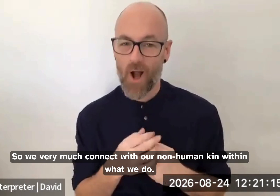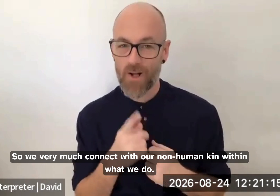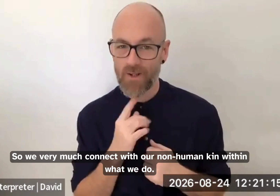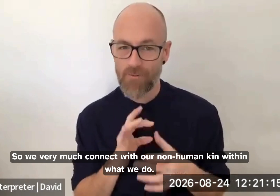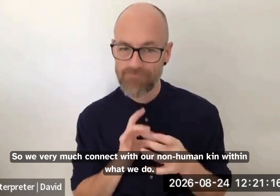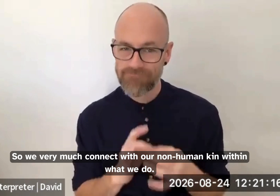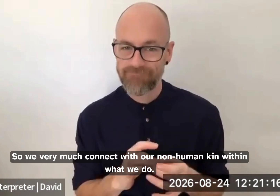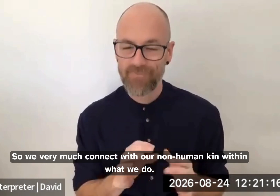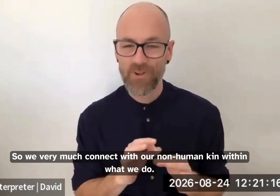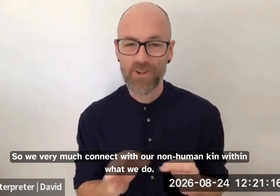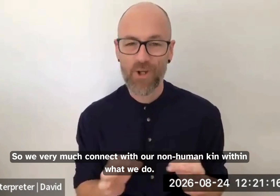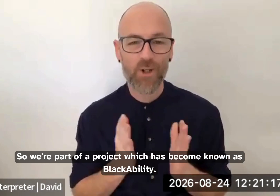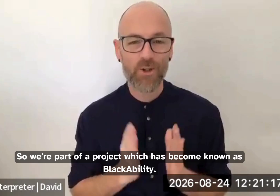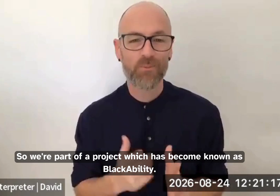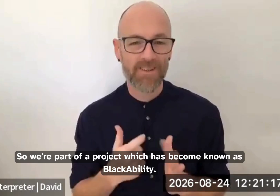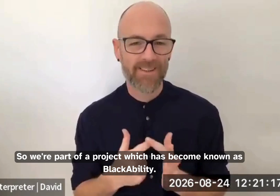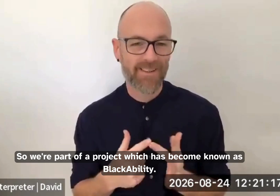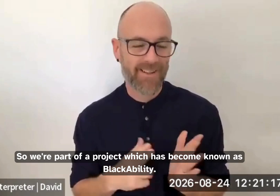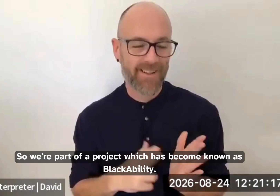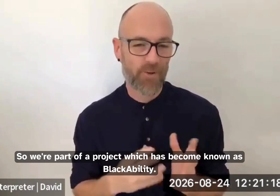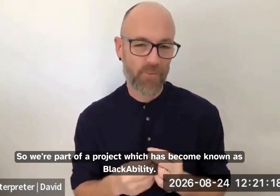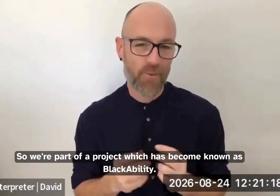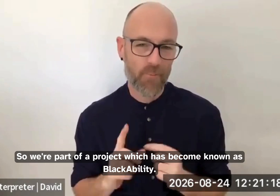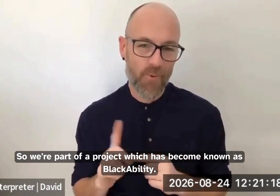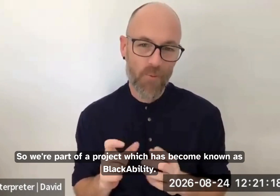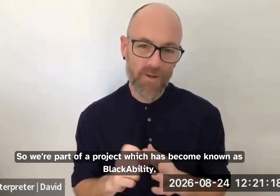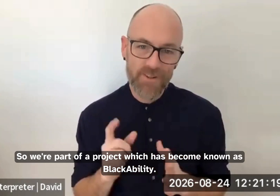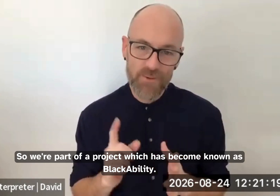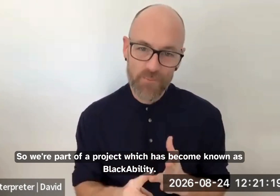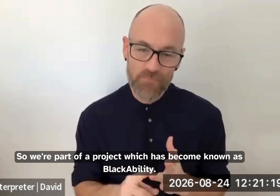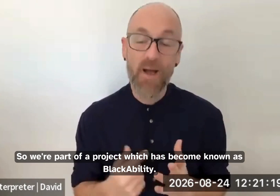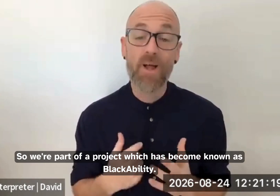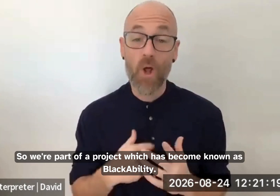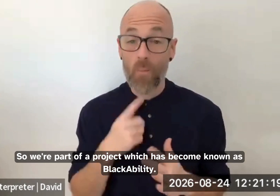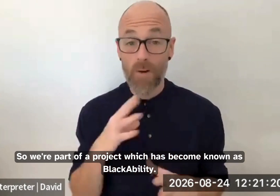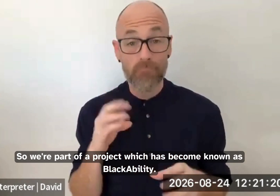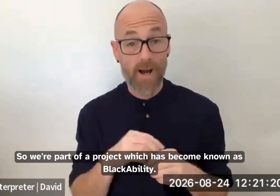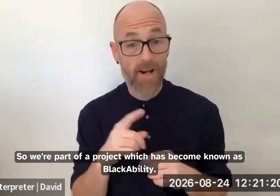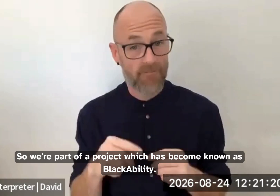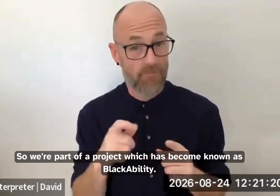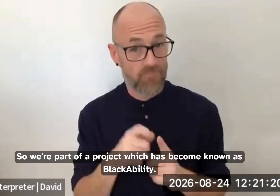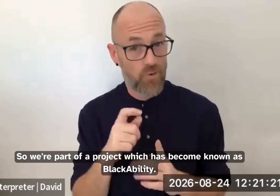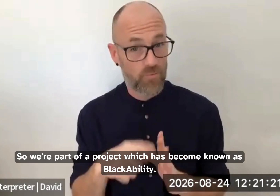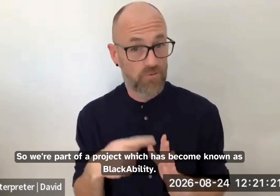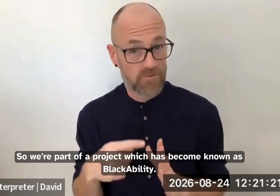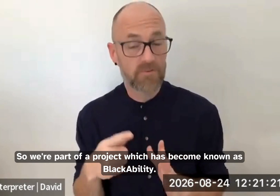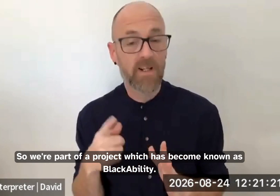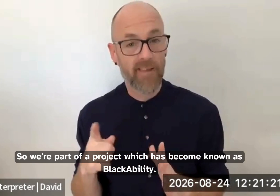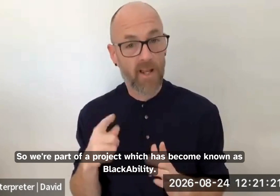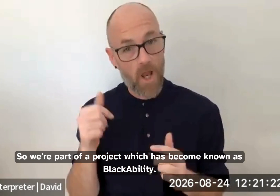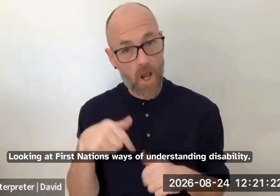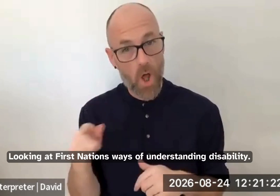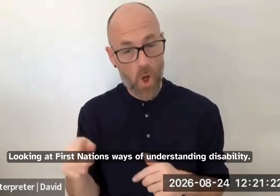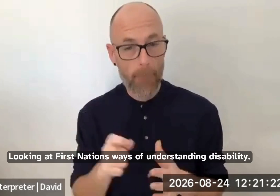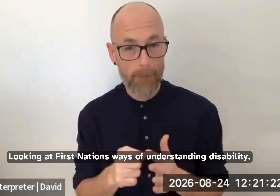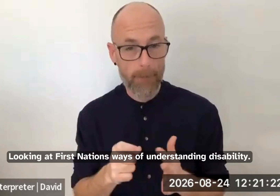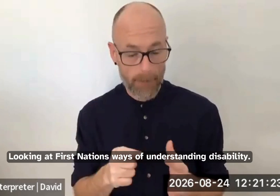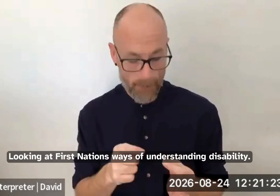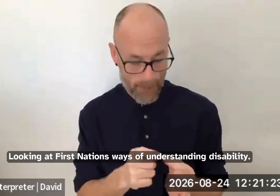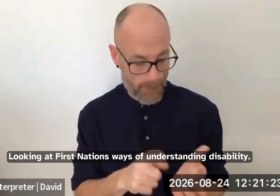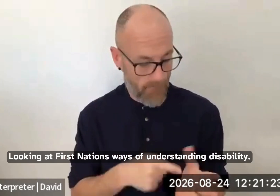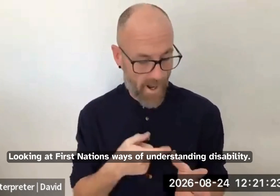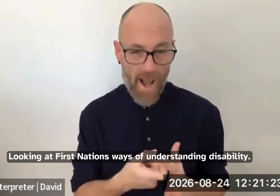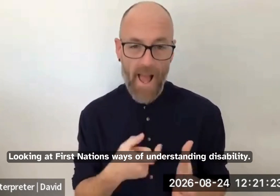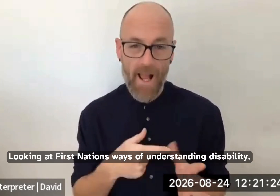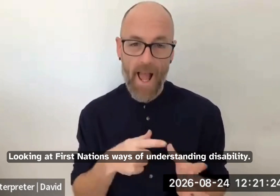kin within what we do. So we're part of a project which has become known as Black Ability,